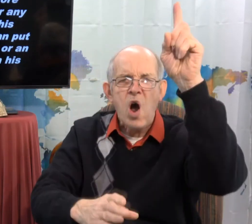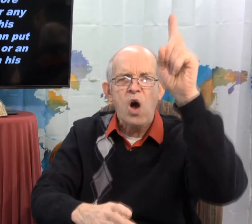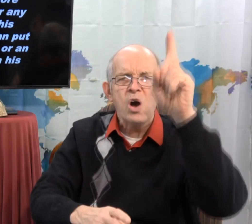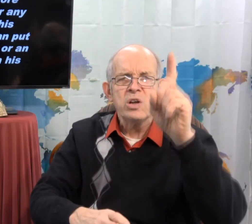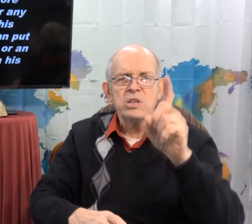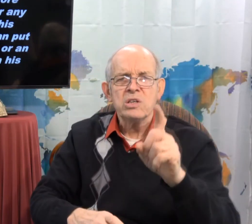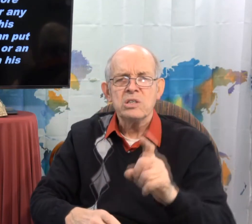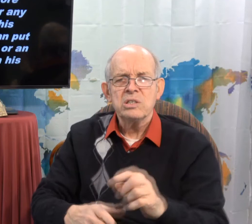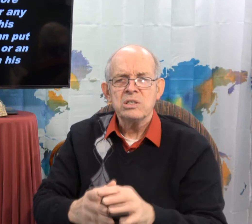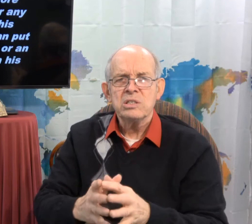God.